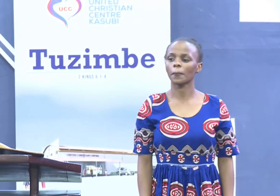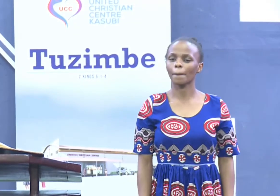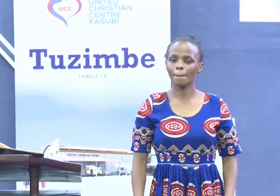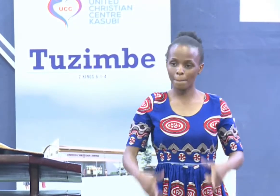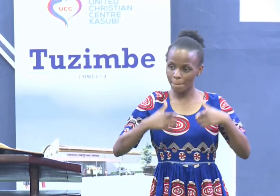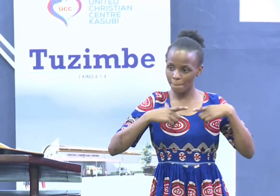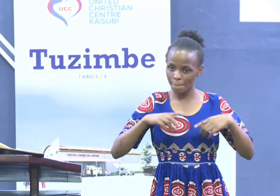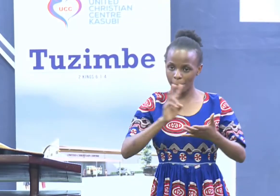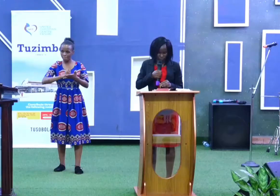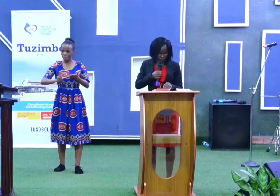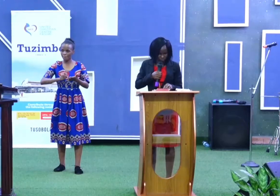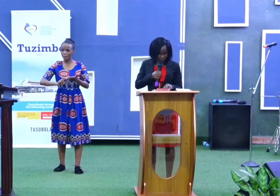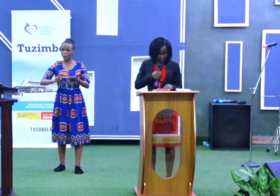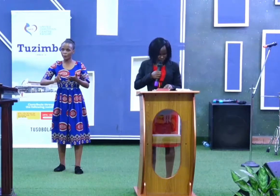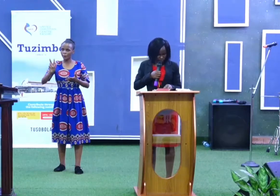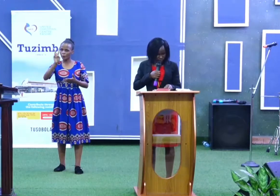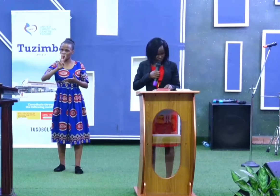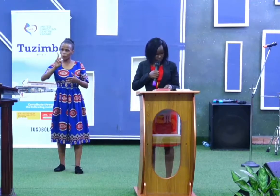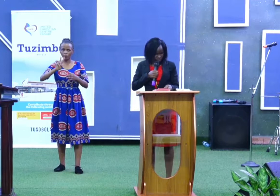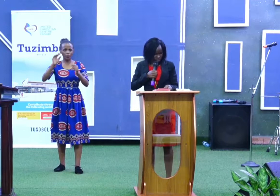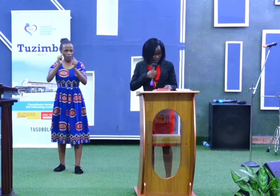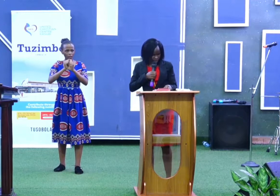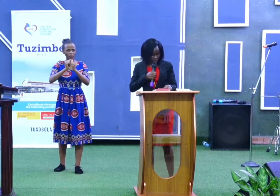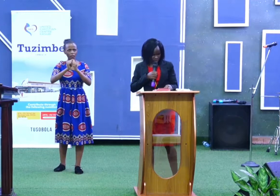Let us read verse